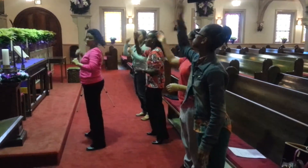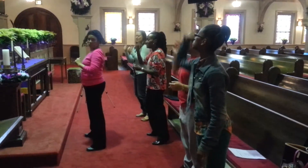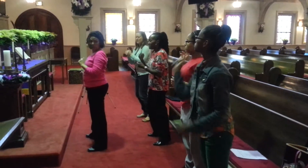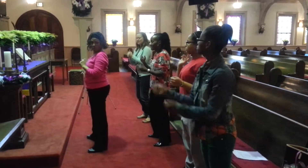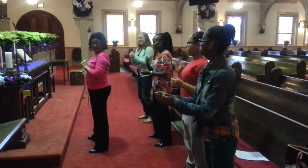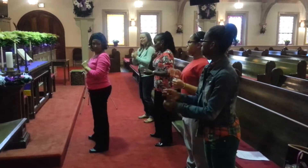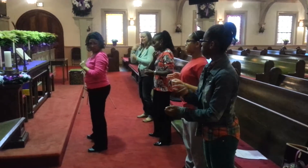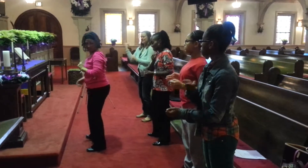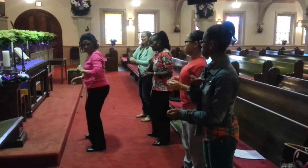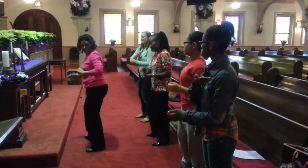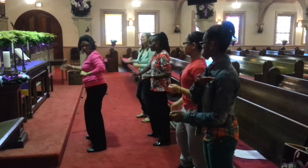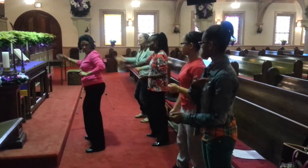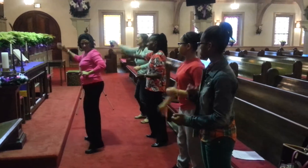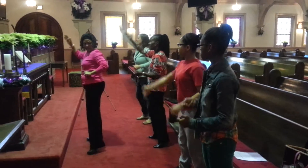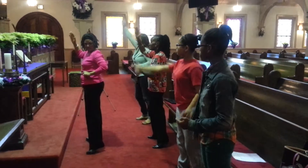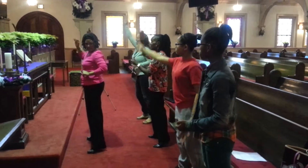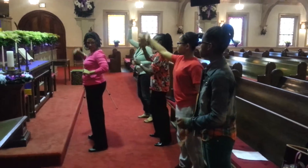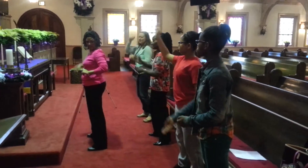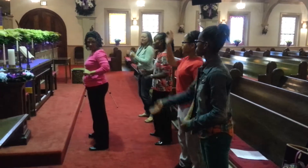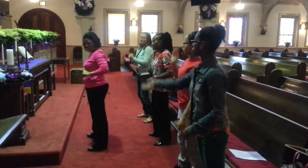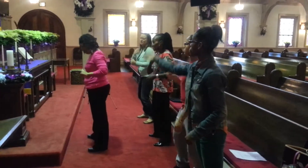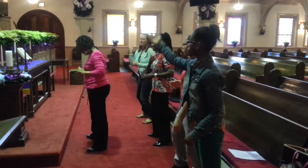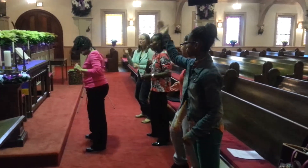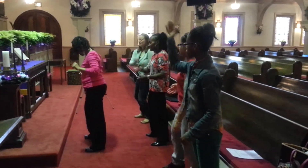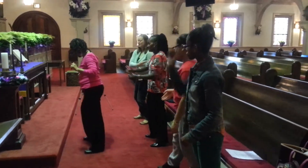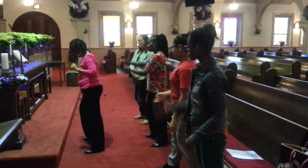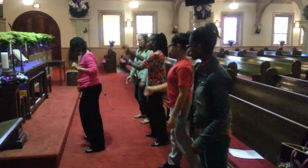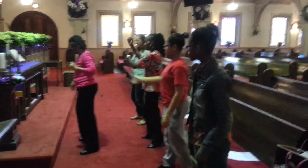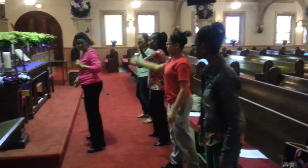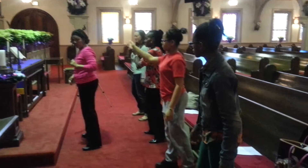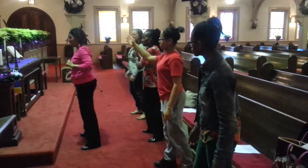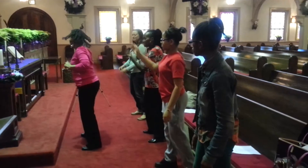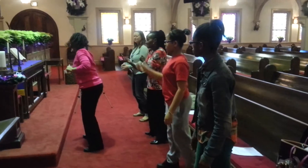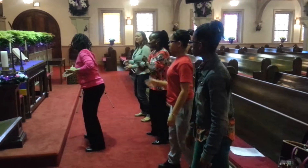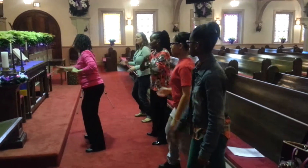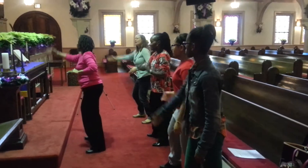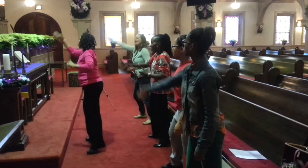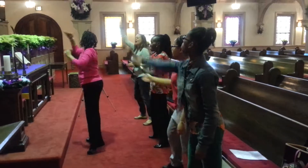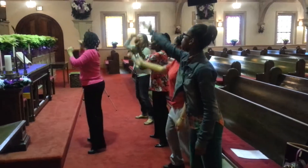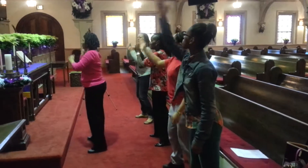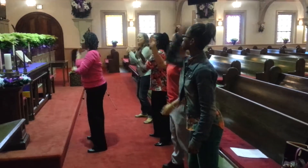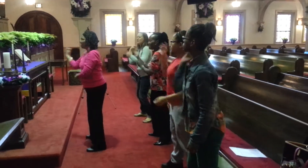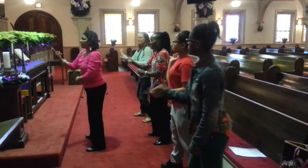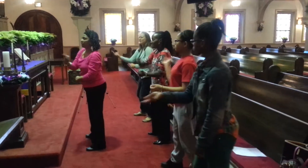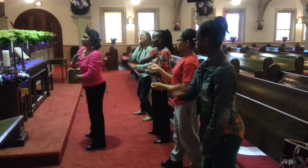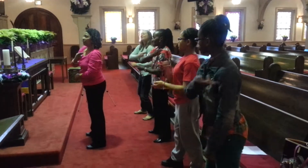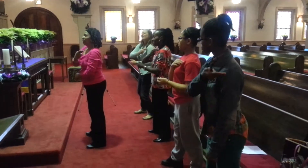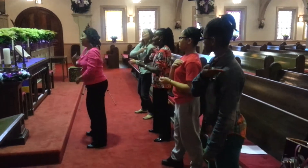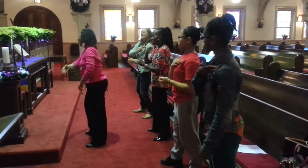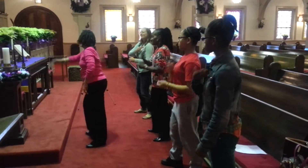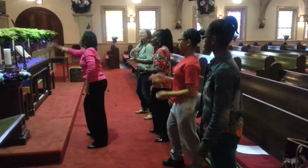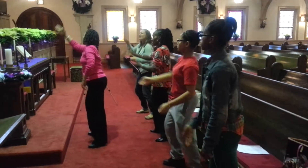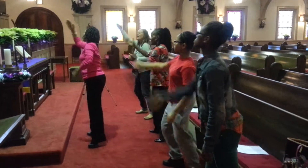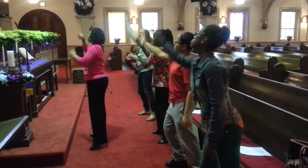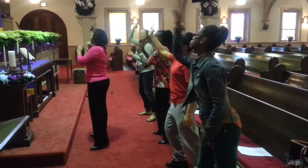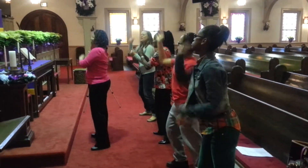you're going up on this. You're going this movement. Almost like a little lunge. God with us. God with